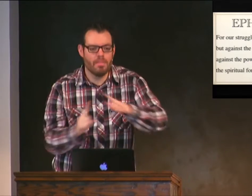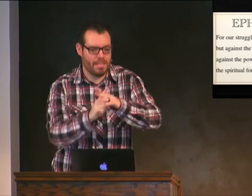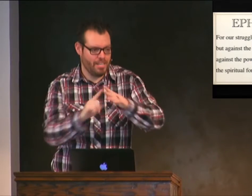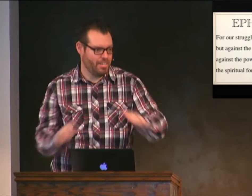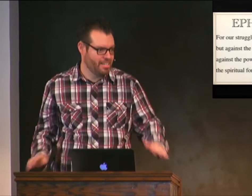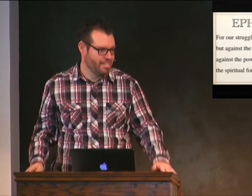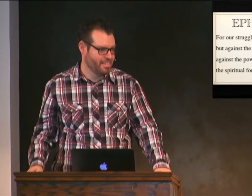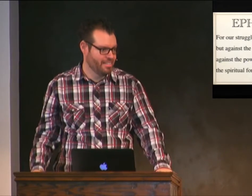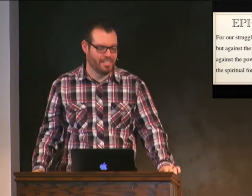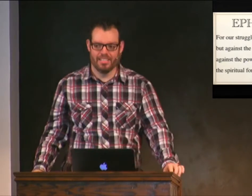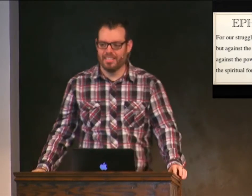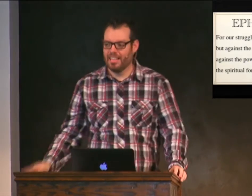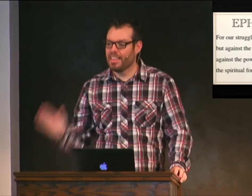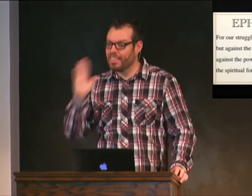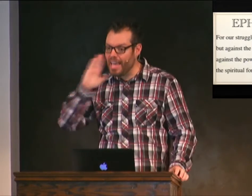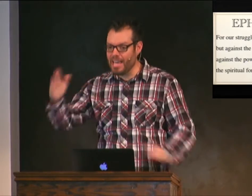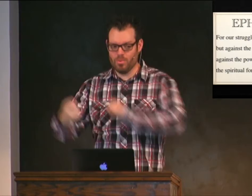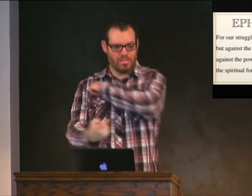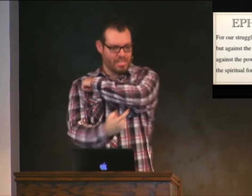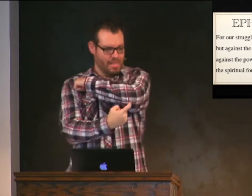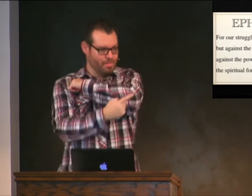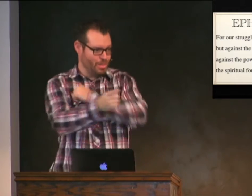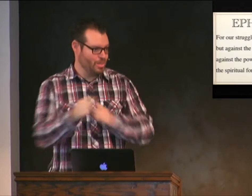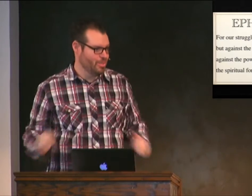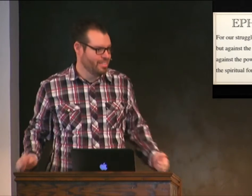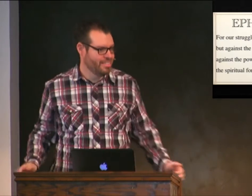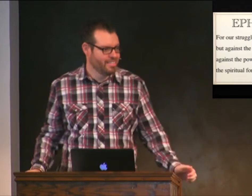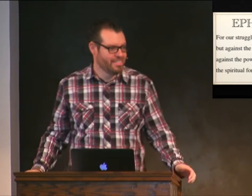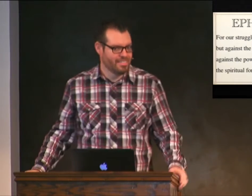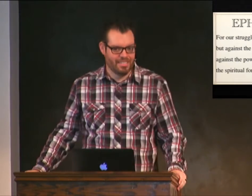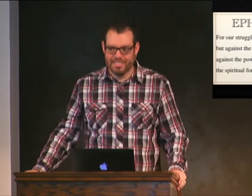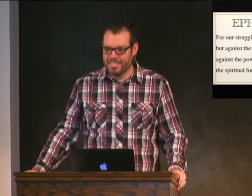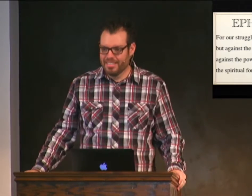They will appear. They will tempt you.